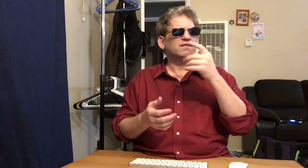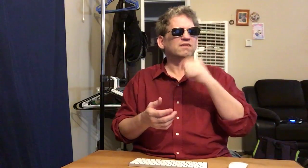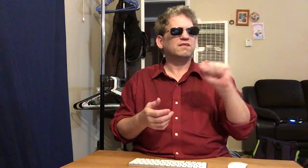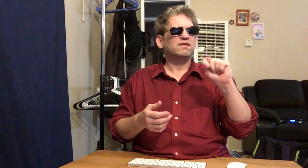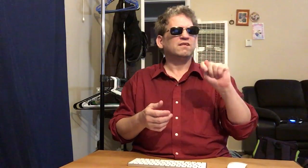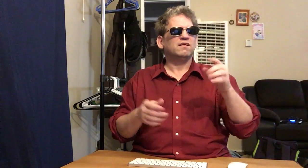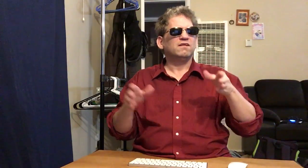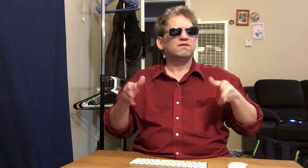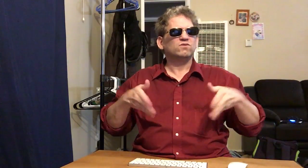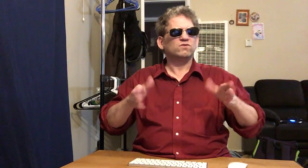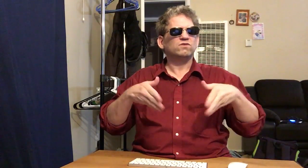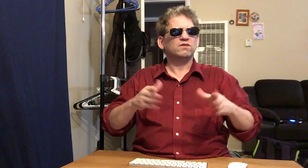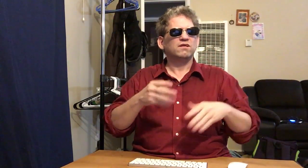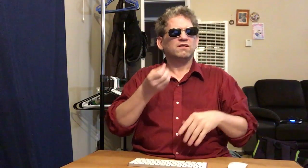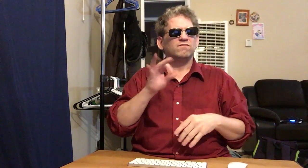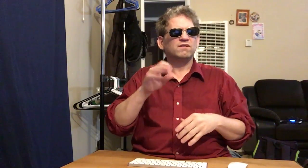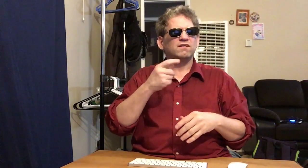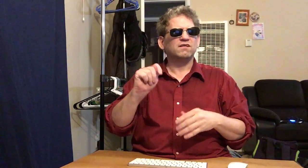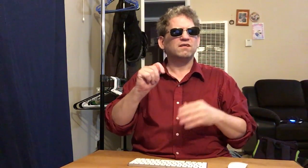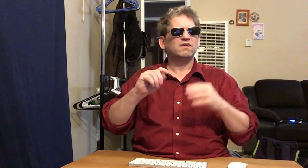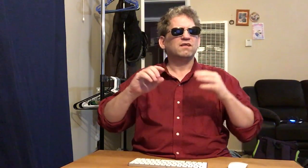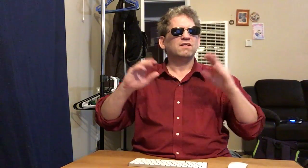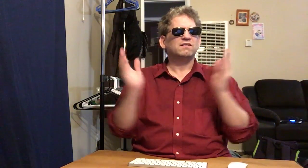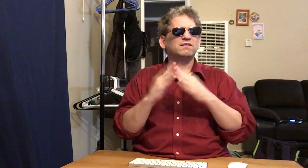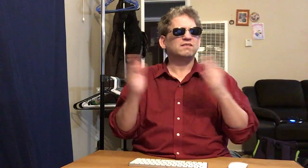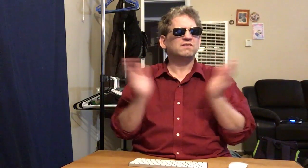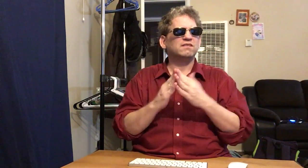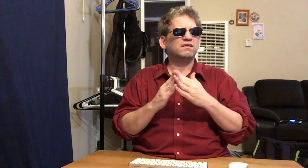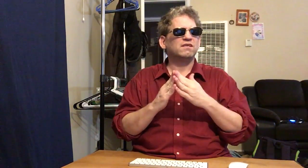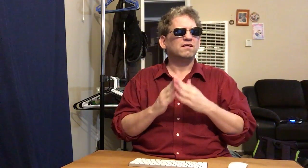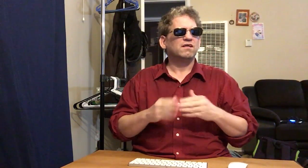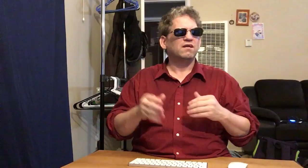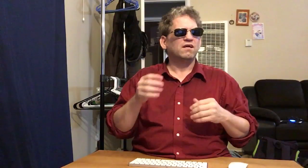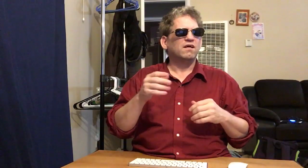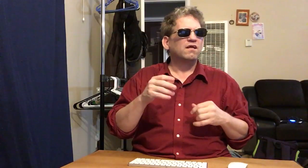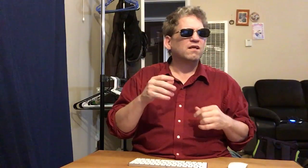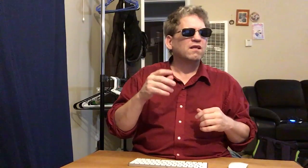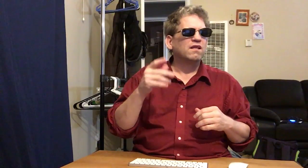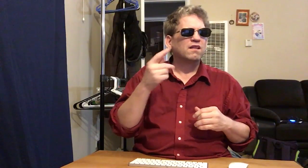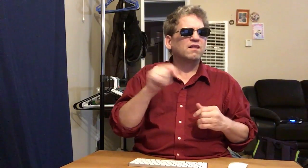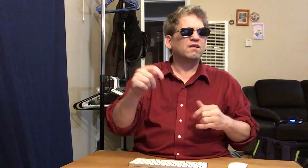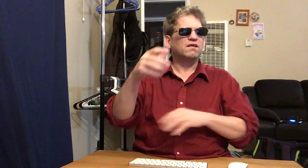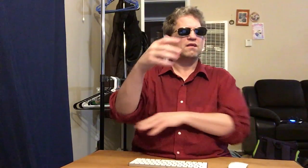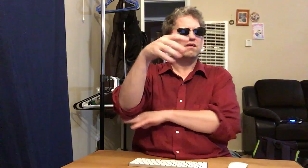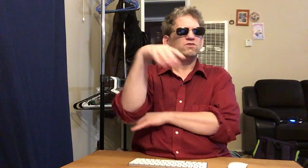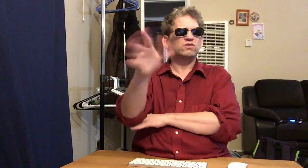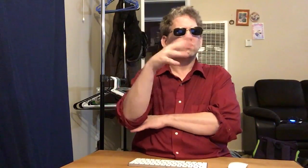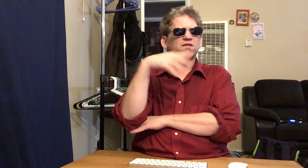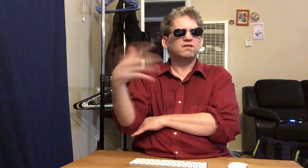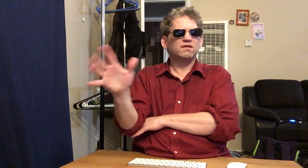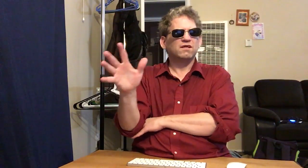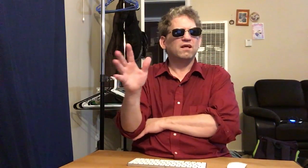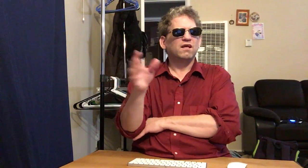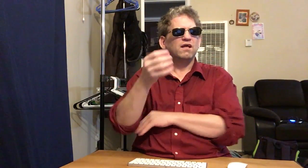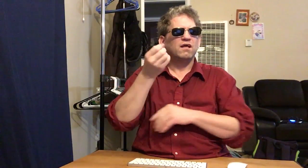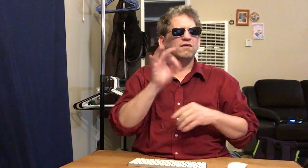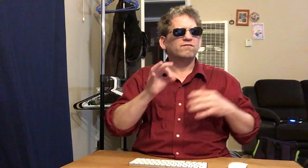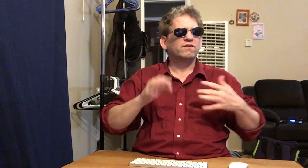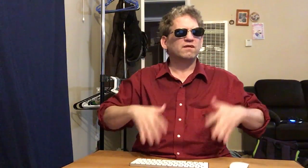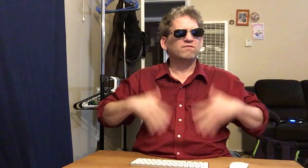named it Blue, in honor of our boy. Guys, I really love what you've done to the place. Thanks. That's only a little bit of work. You guys don't have a good handyman,